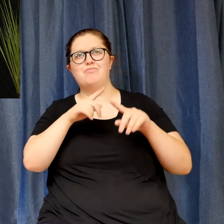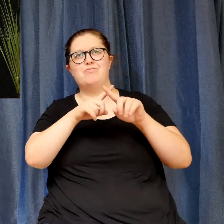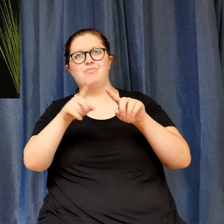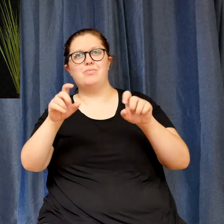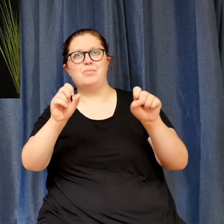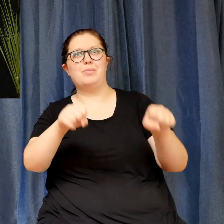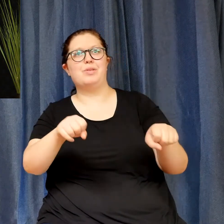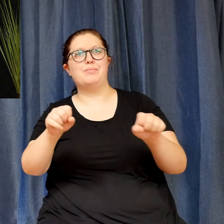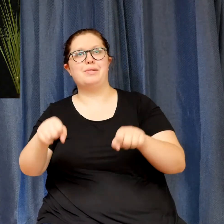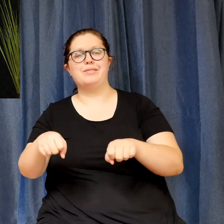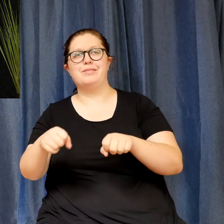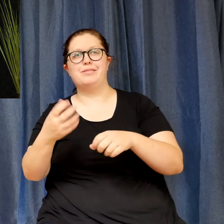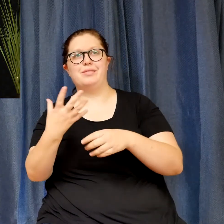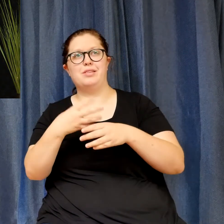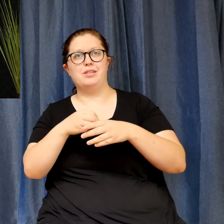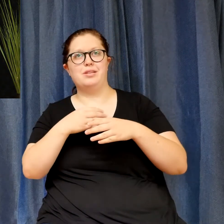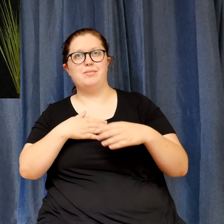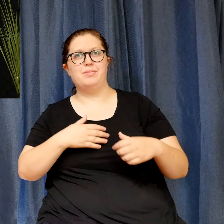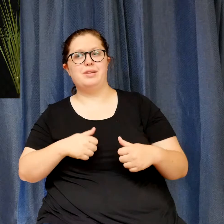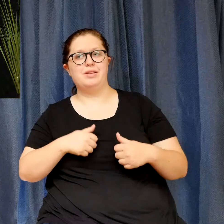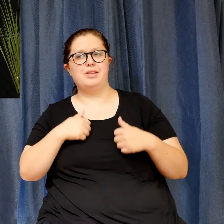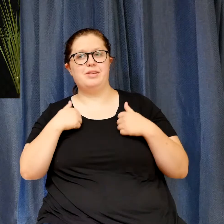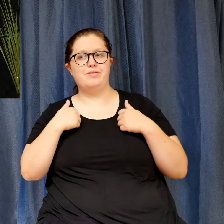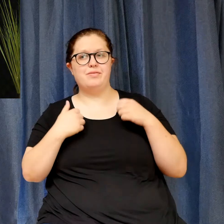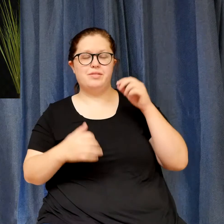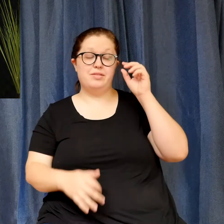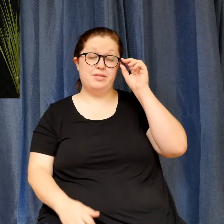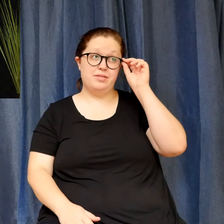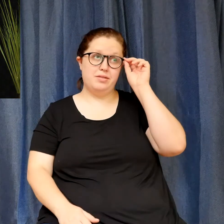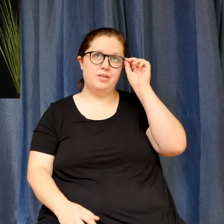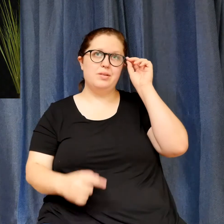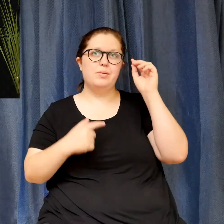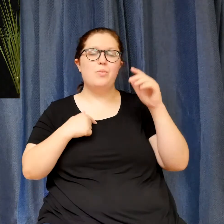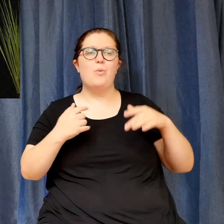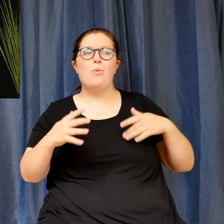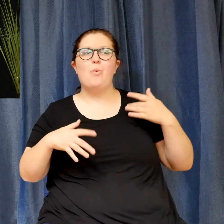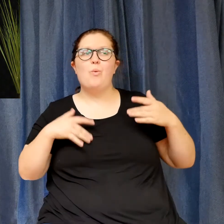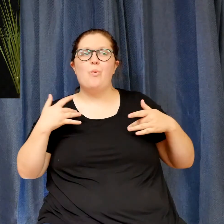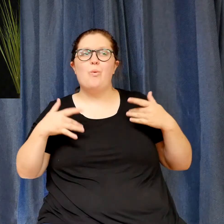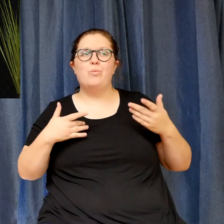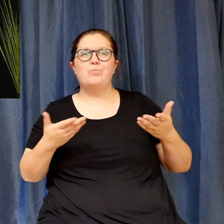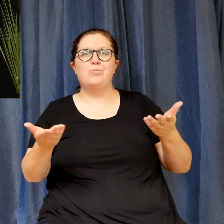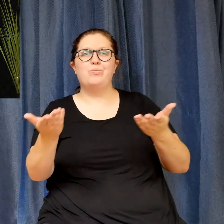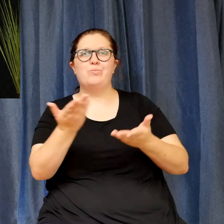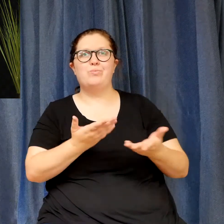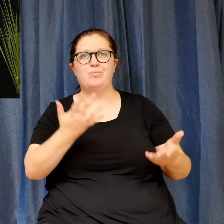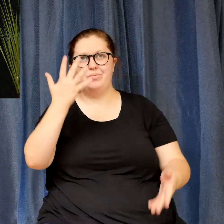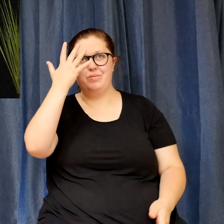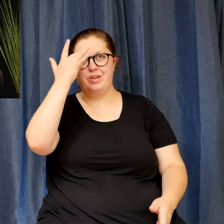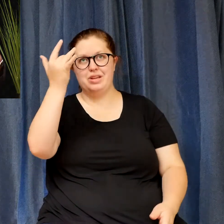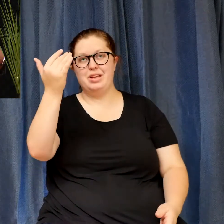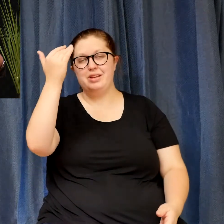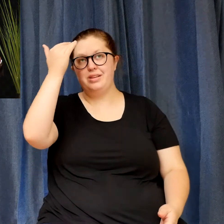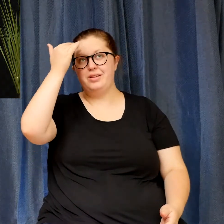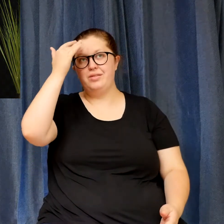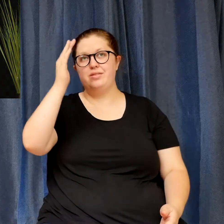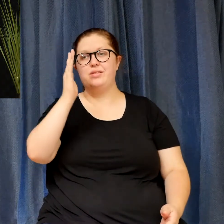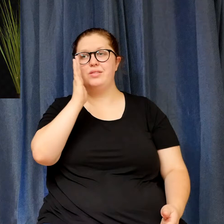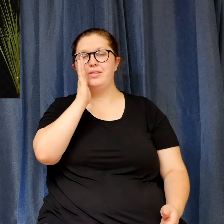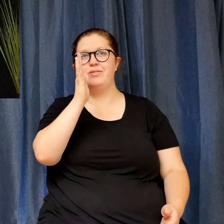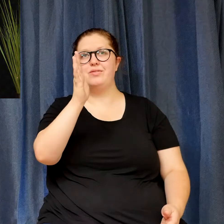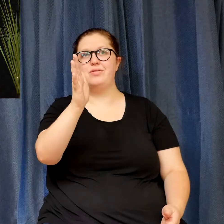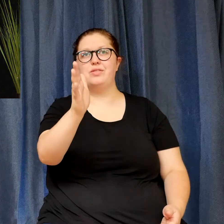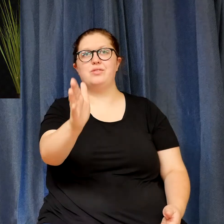the possibilities of my life that lay before me. And I'm excited to be here because I know the